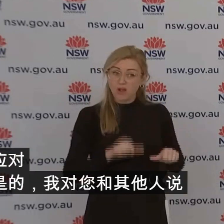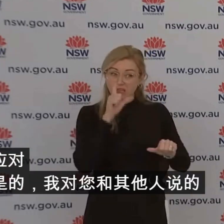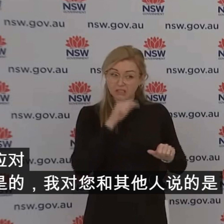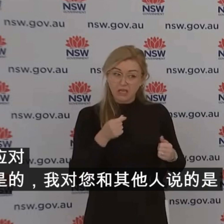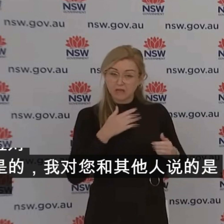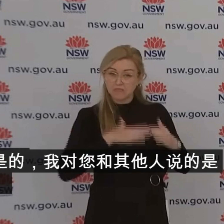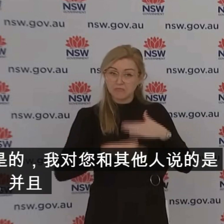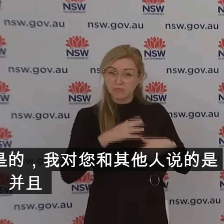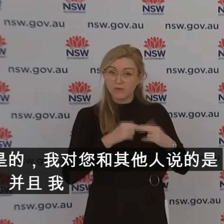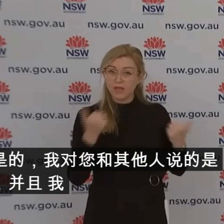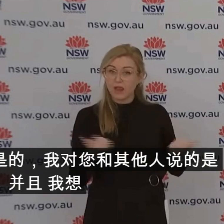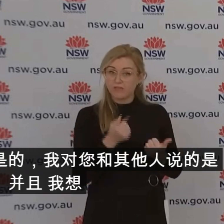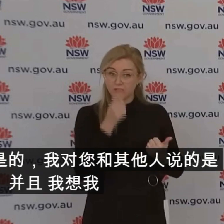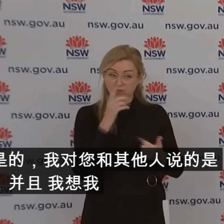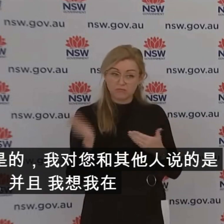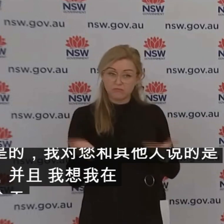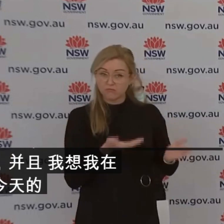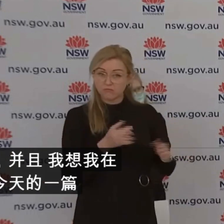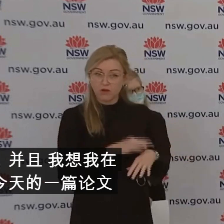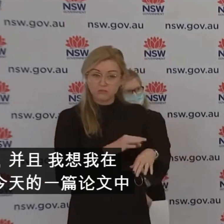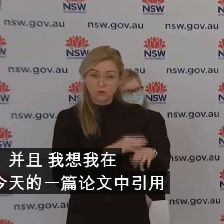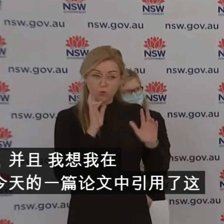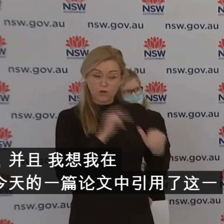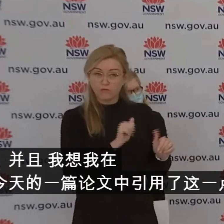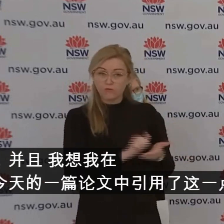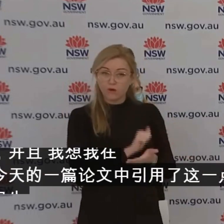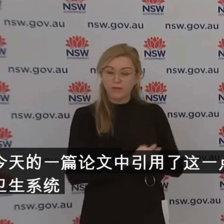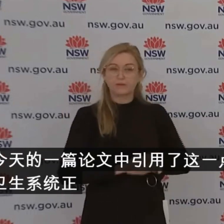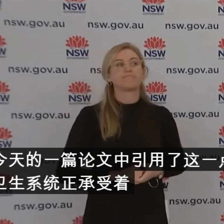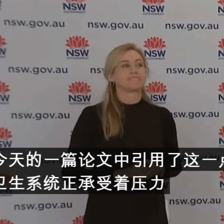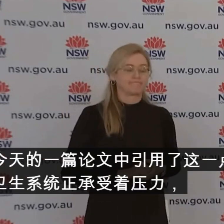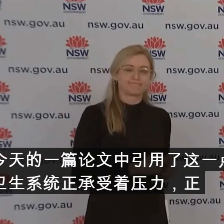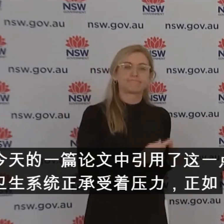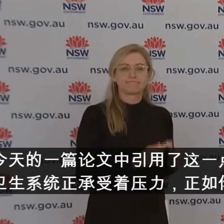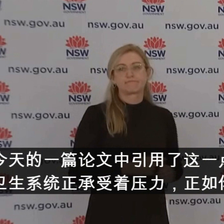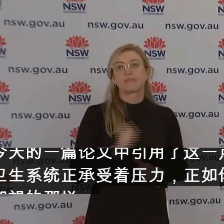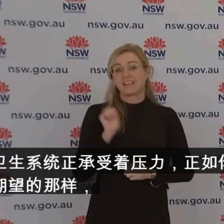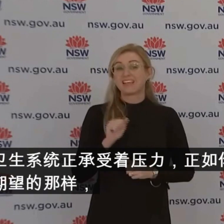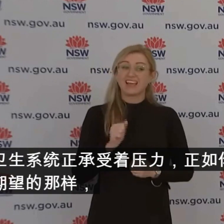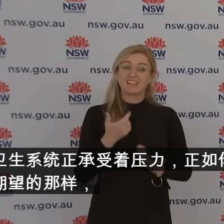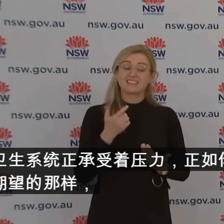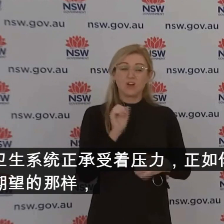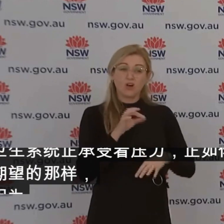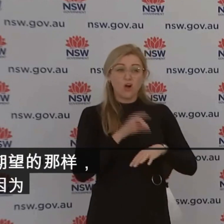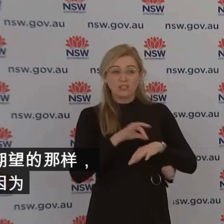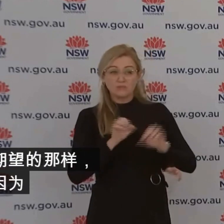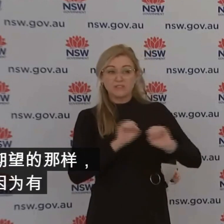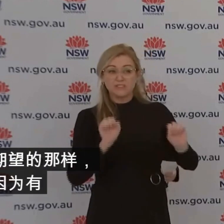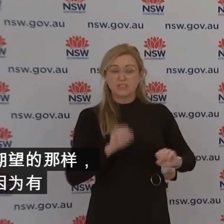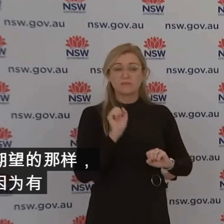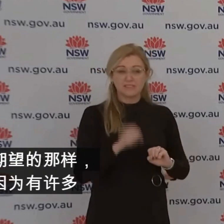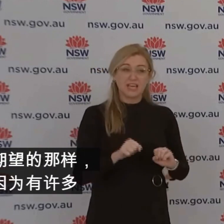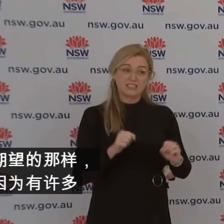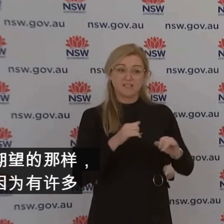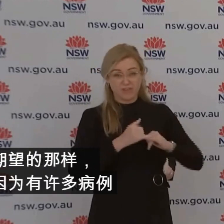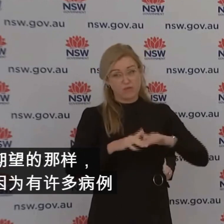and to others is that, and I think I saw it quoted in today's one of the papers, is that the health system is under stress, as you'd expect. Because there